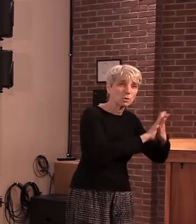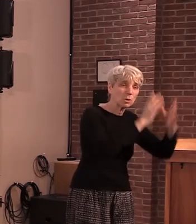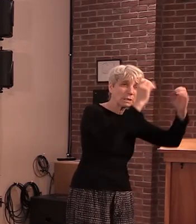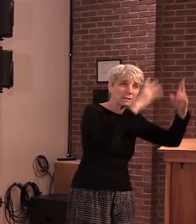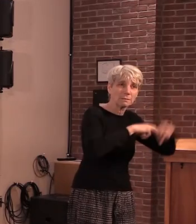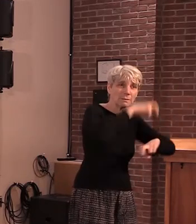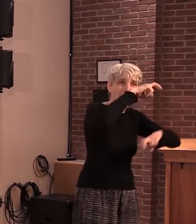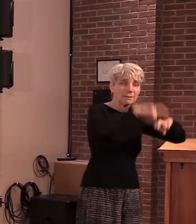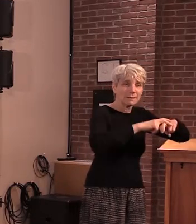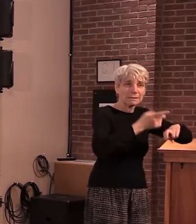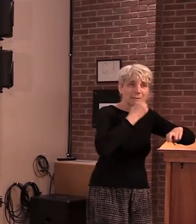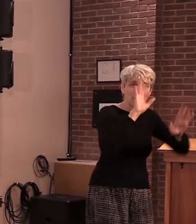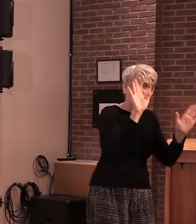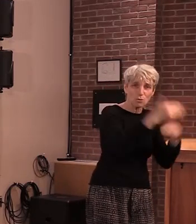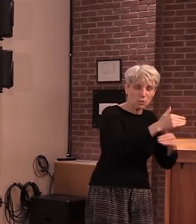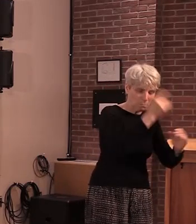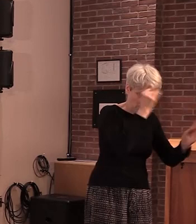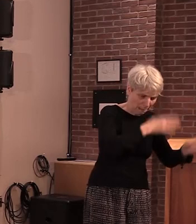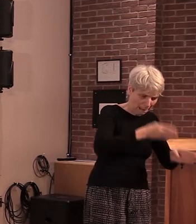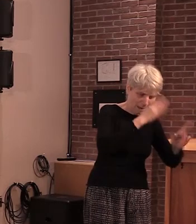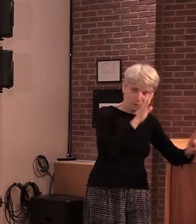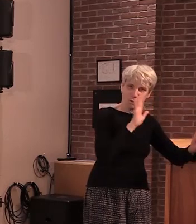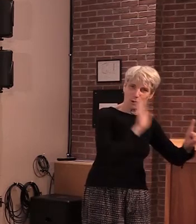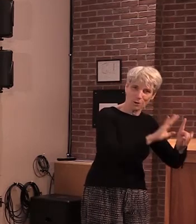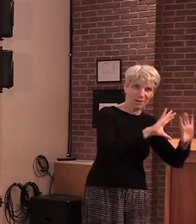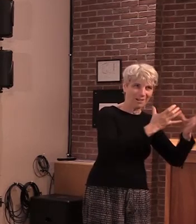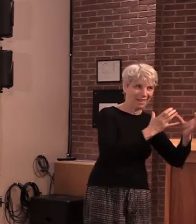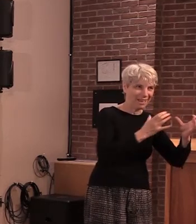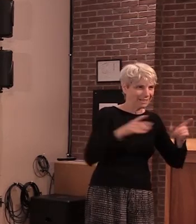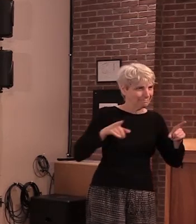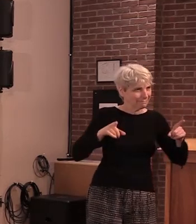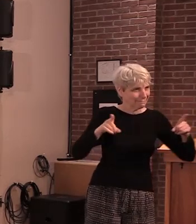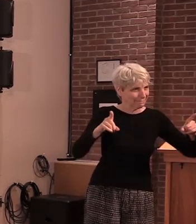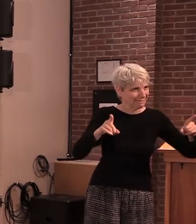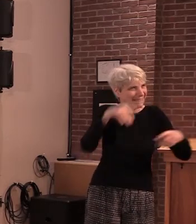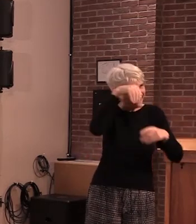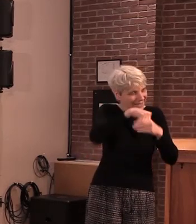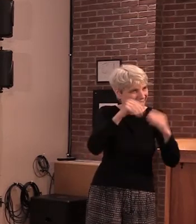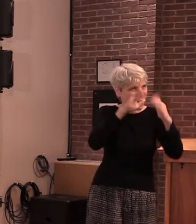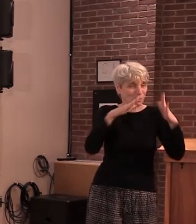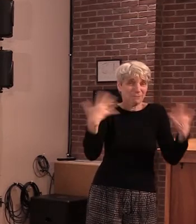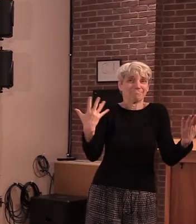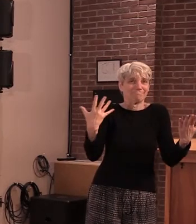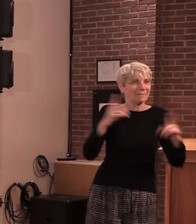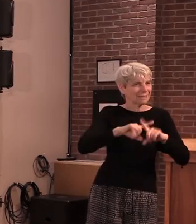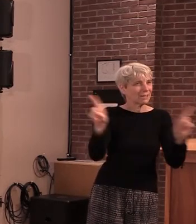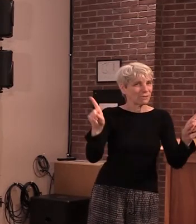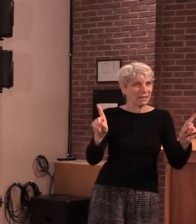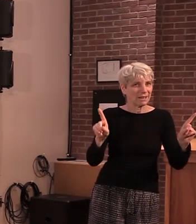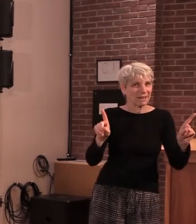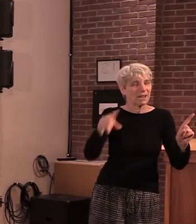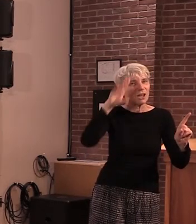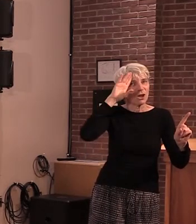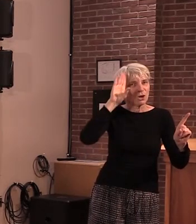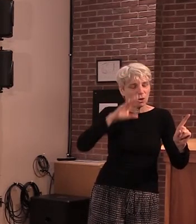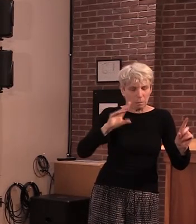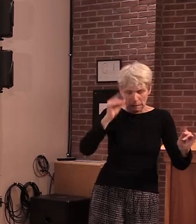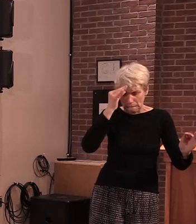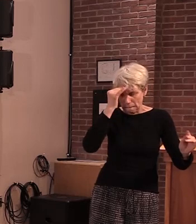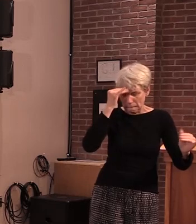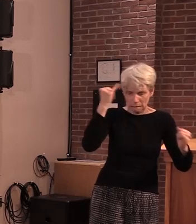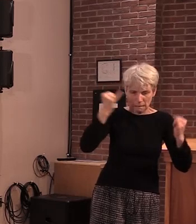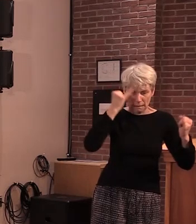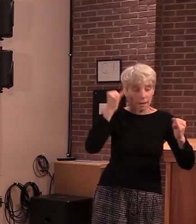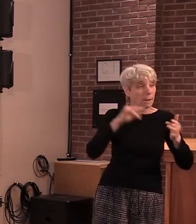room making preparations for her classroom. I believe our uncertainty and anxiety about reopening schools is not caused